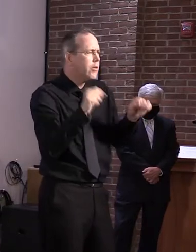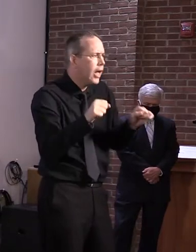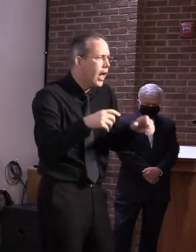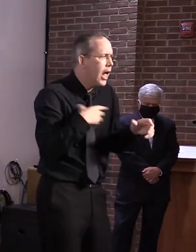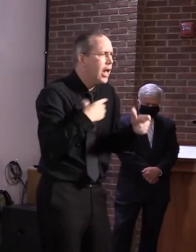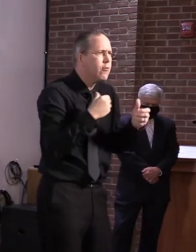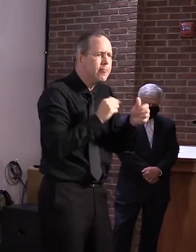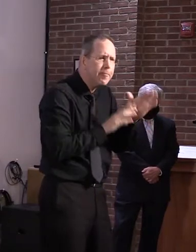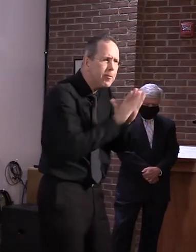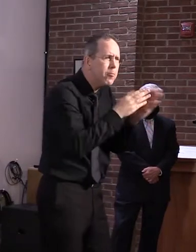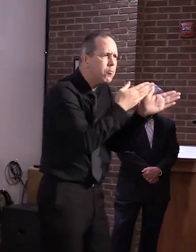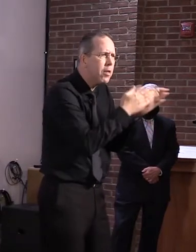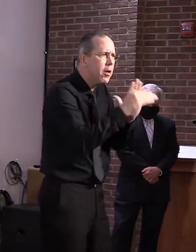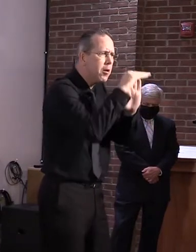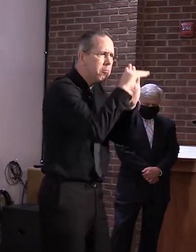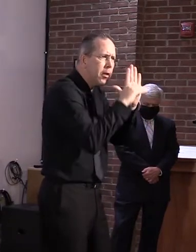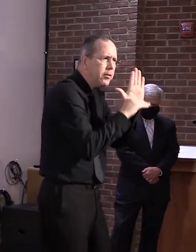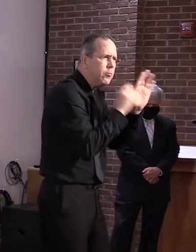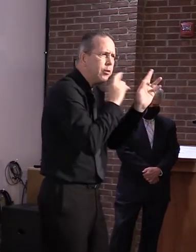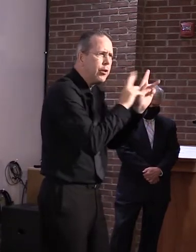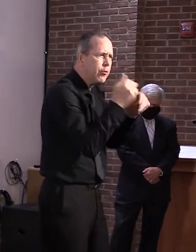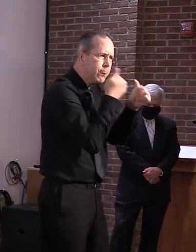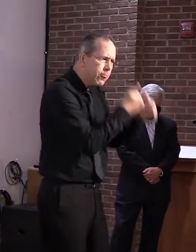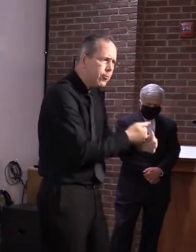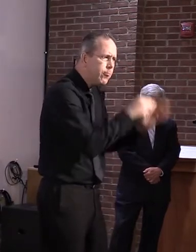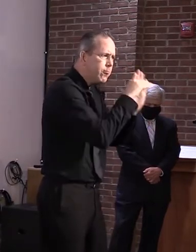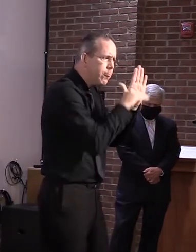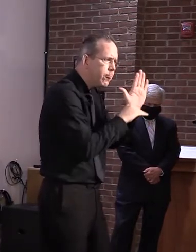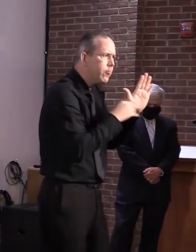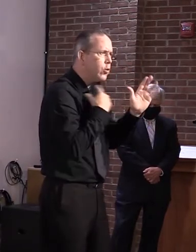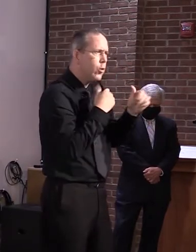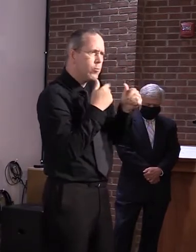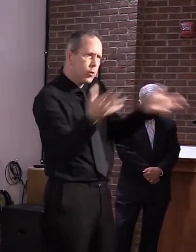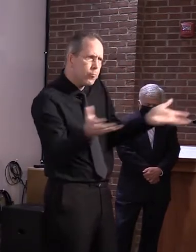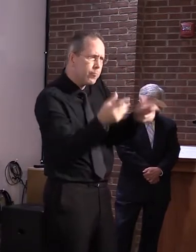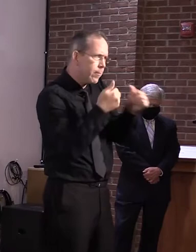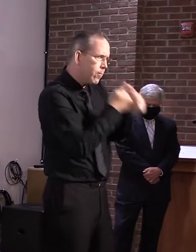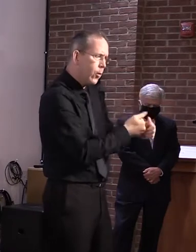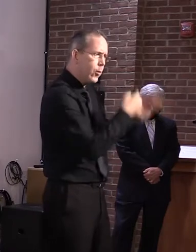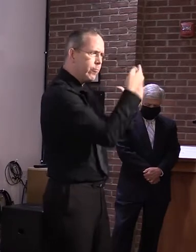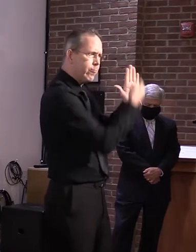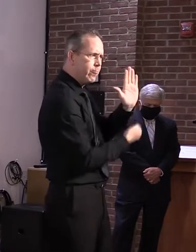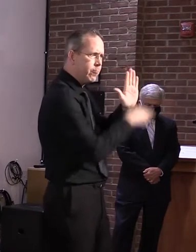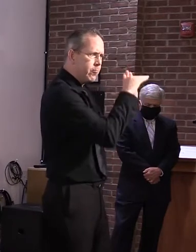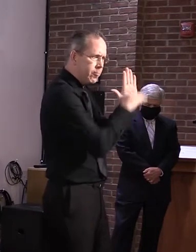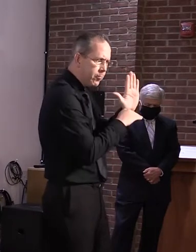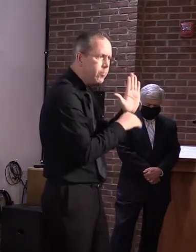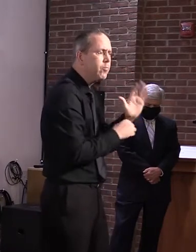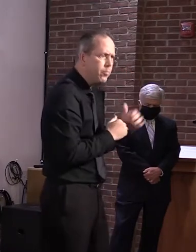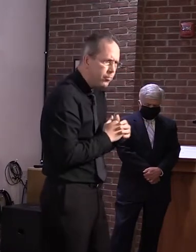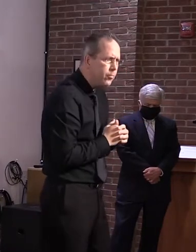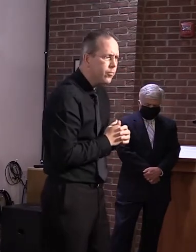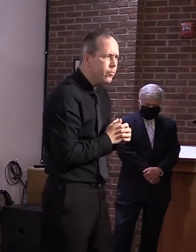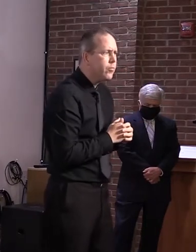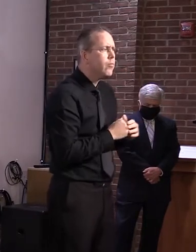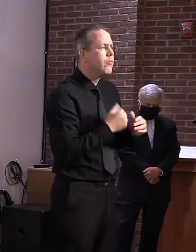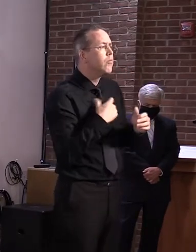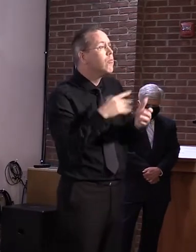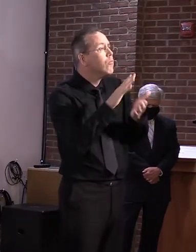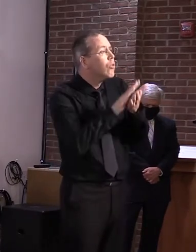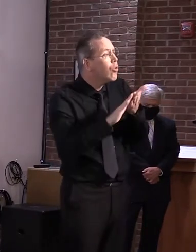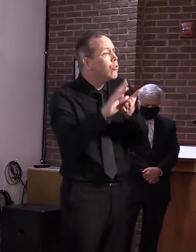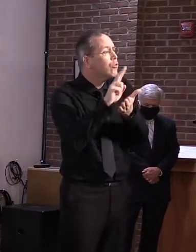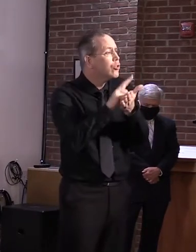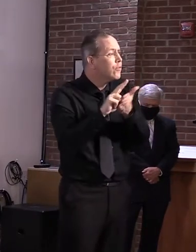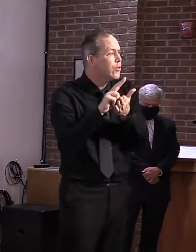strictly enforce our protocols so that institutions can open and remain open. None of us want to send our students back